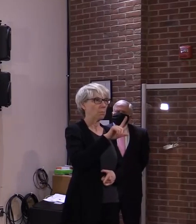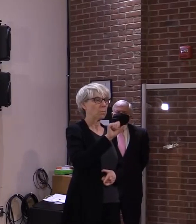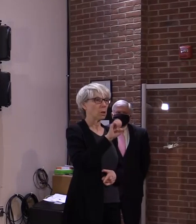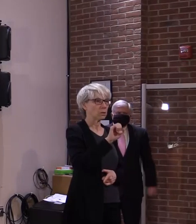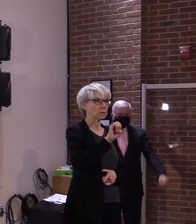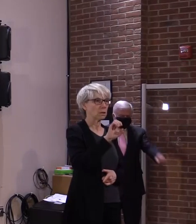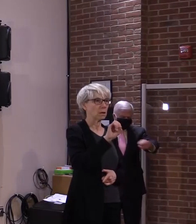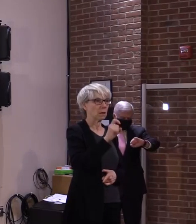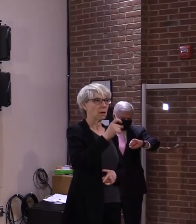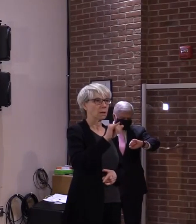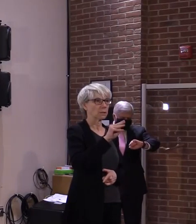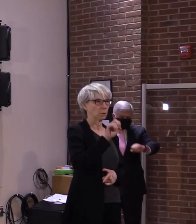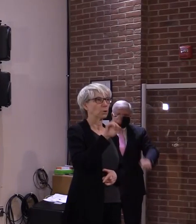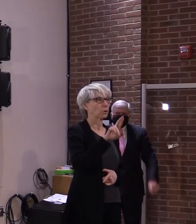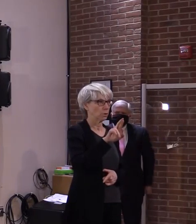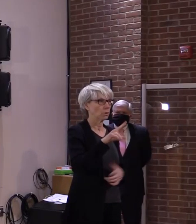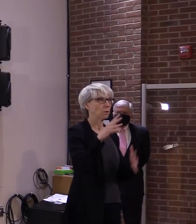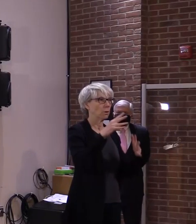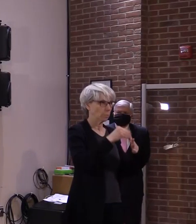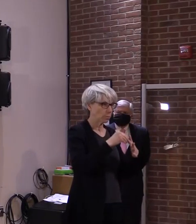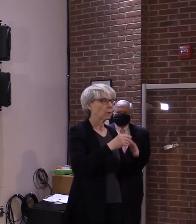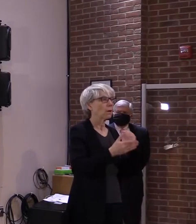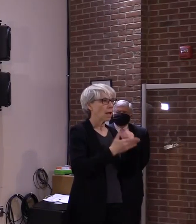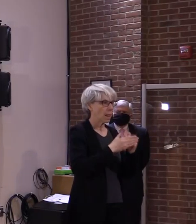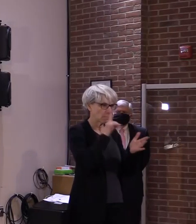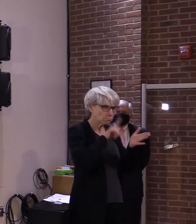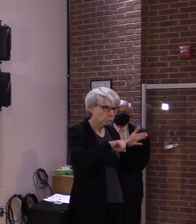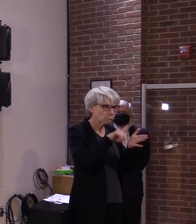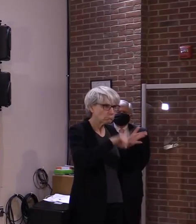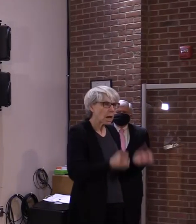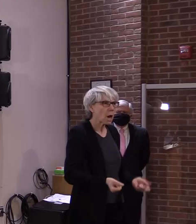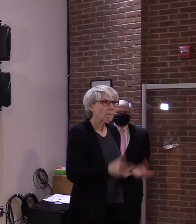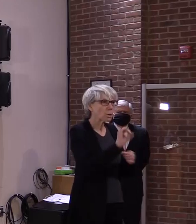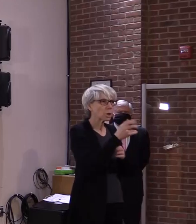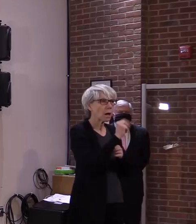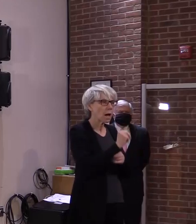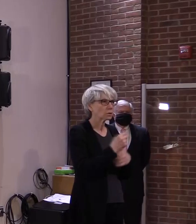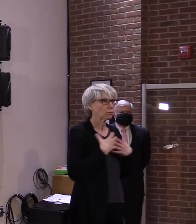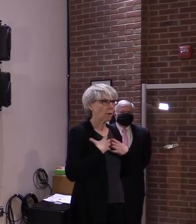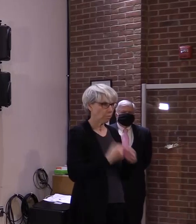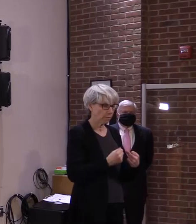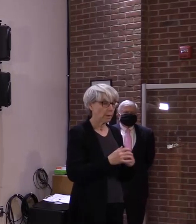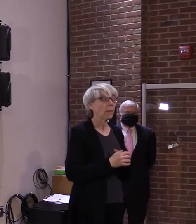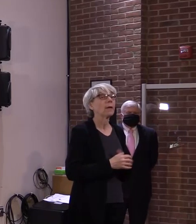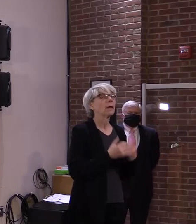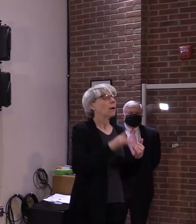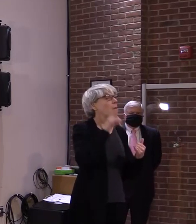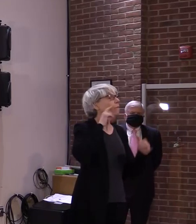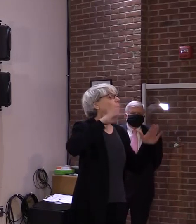Since the governor is still on the phone with the White House, we'll begin our Q&A at this time.